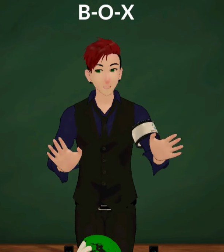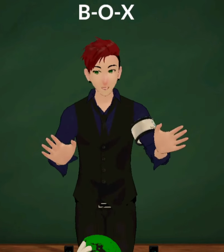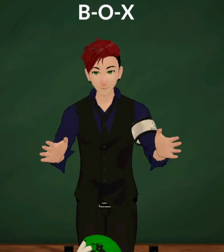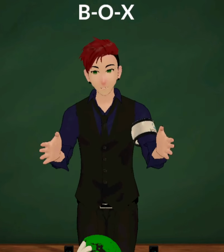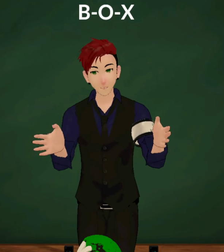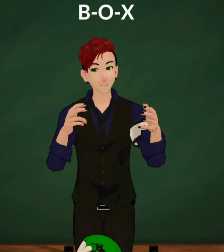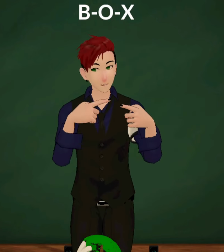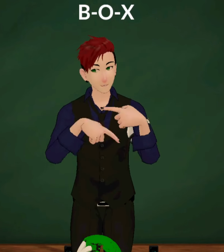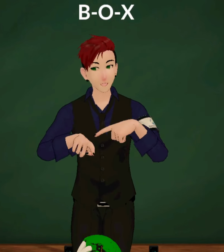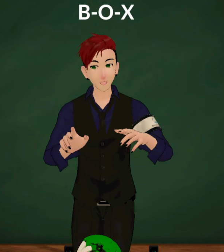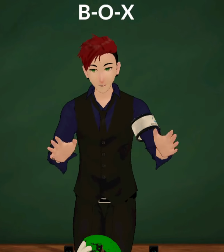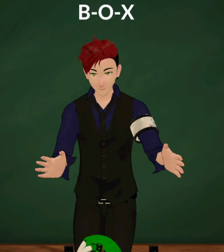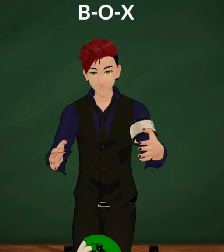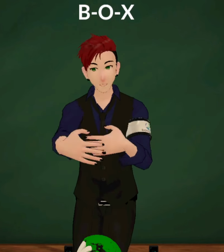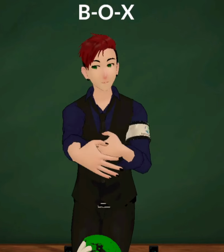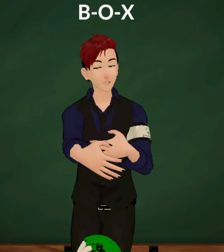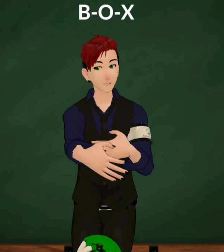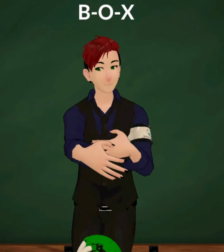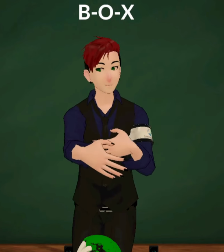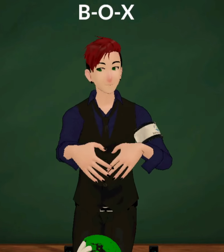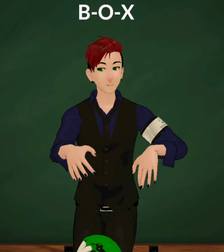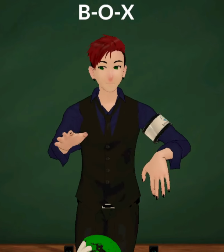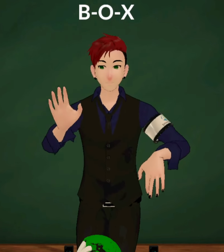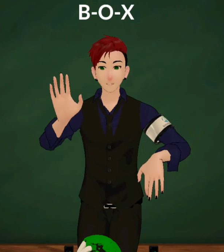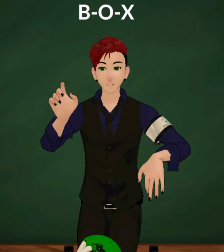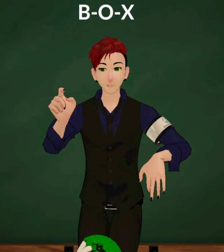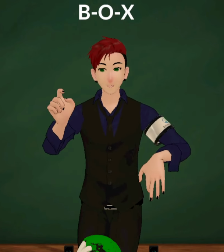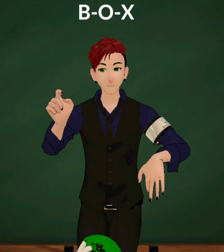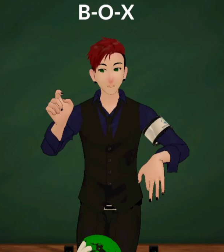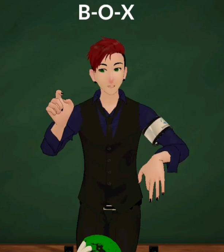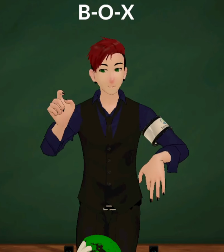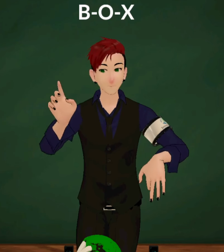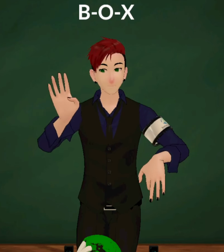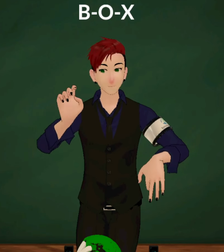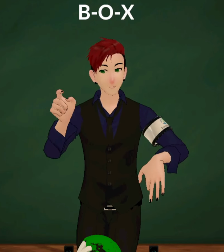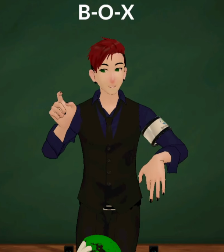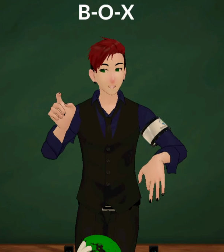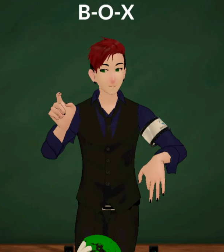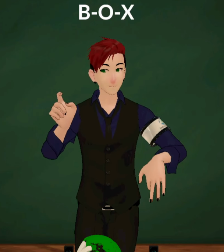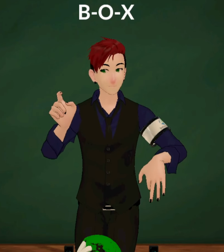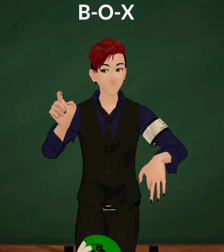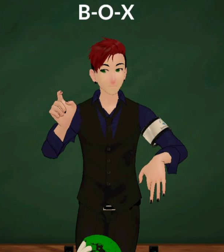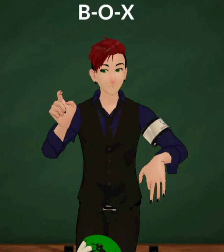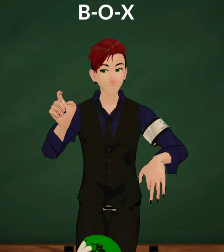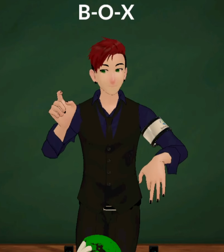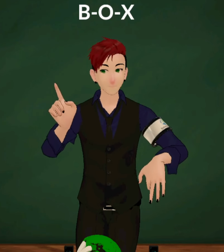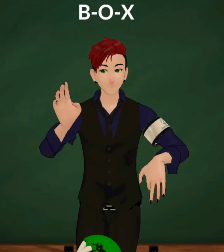Box. So there's a sign, a box. You can also do a box, BOX.